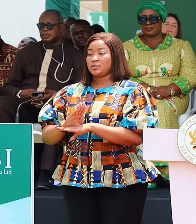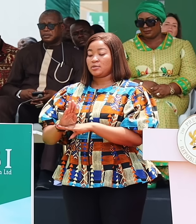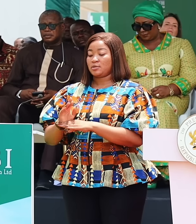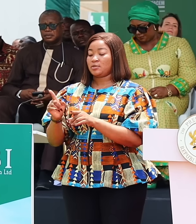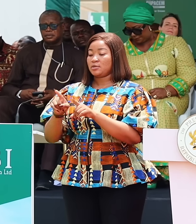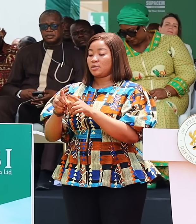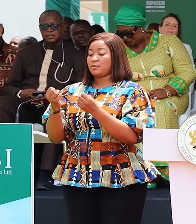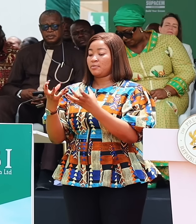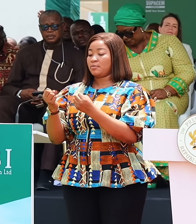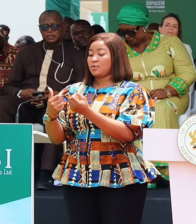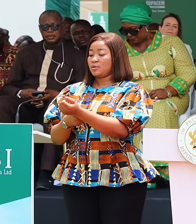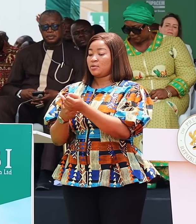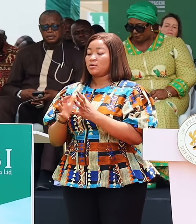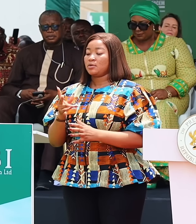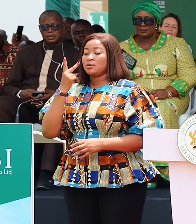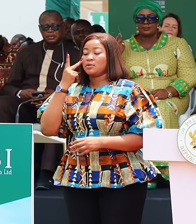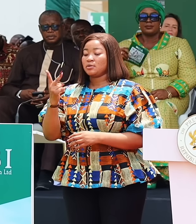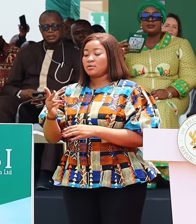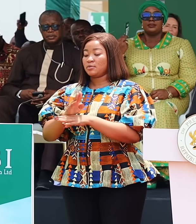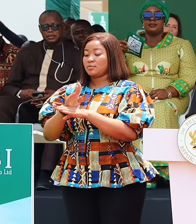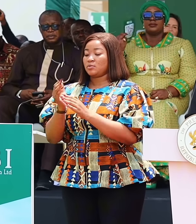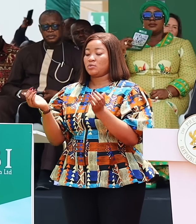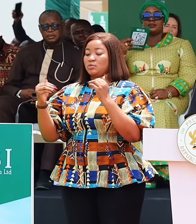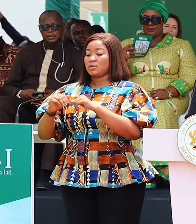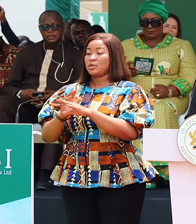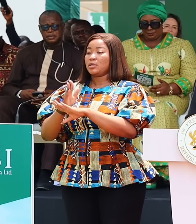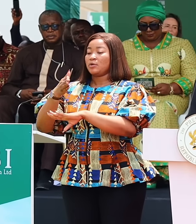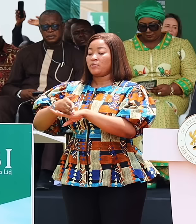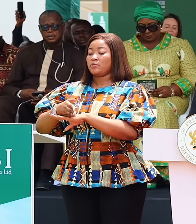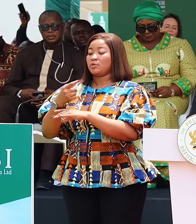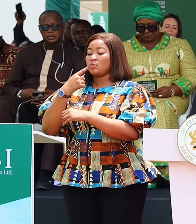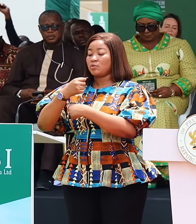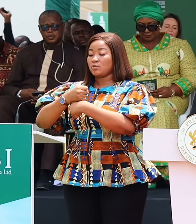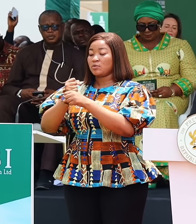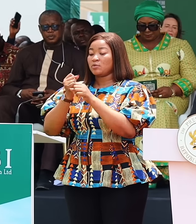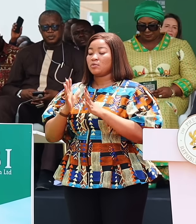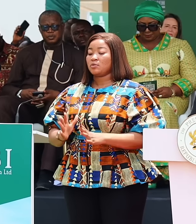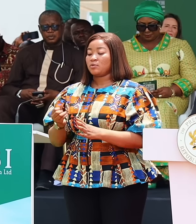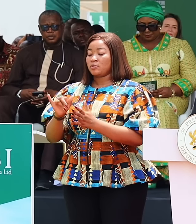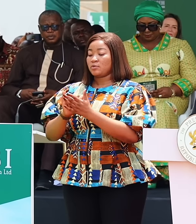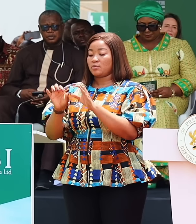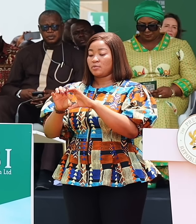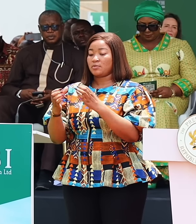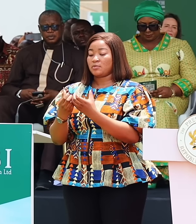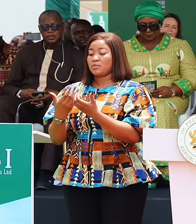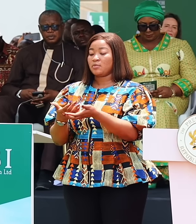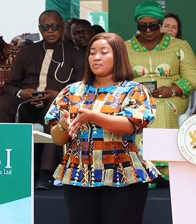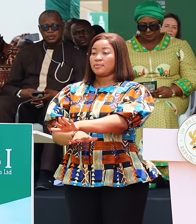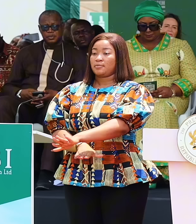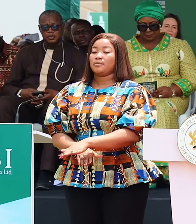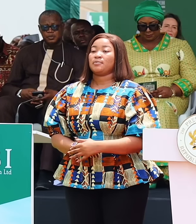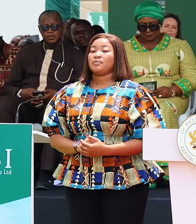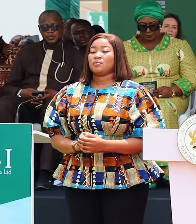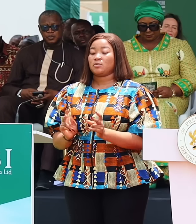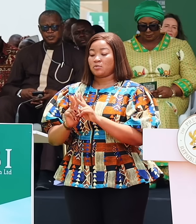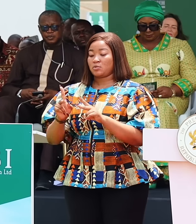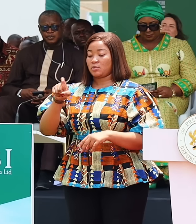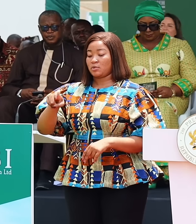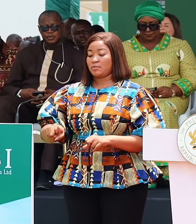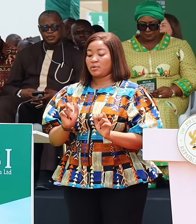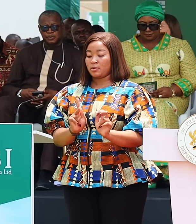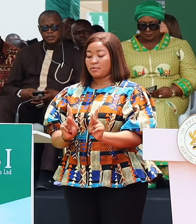seen many Ghanaian businesses collapse after the main founder of the industry passed away. And so we